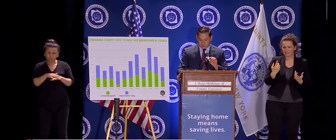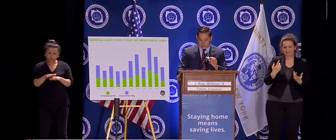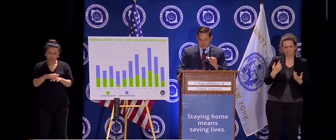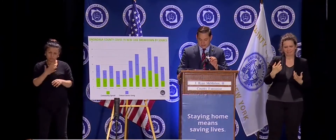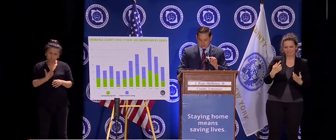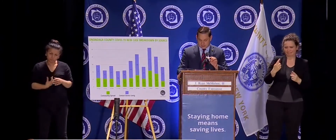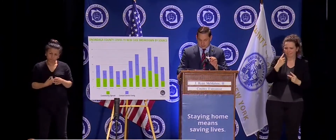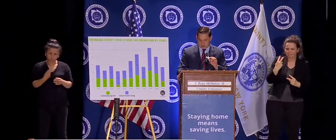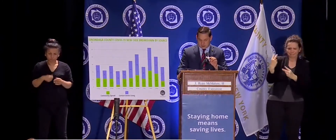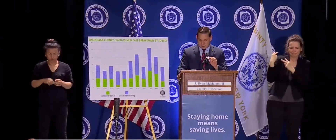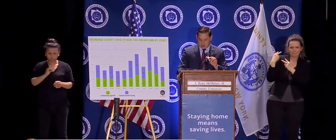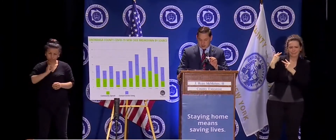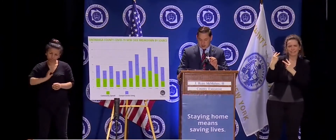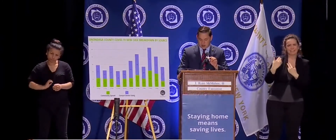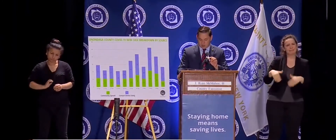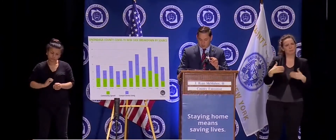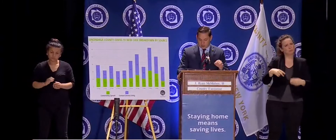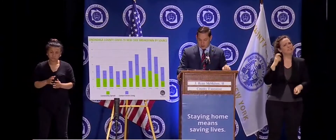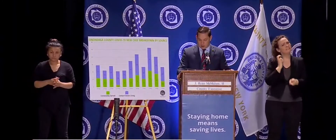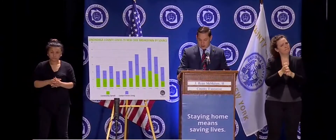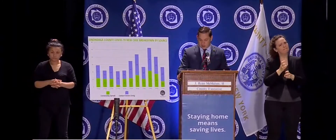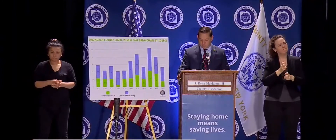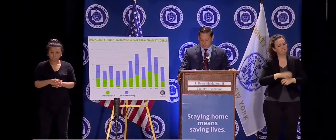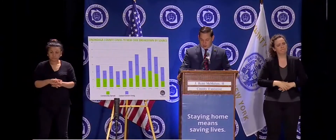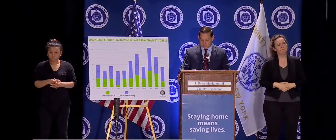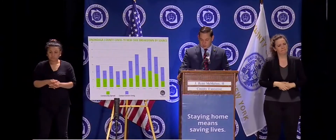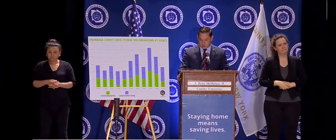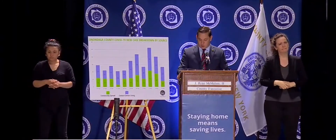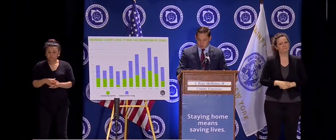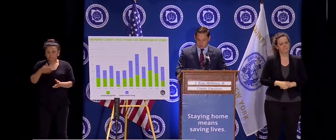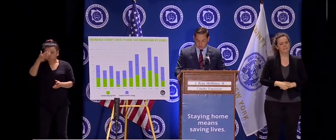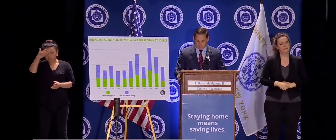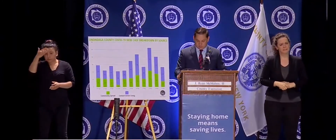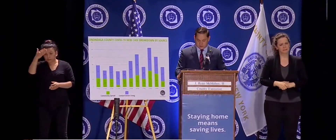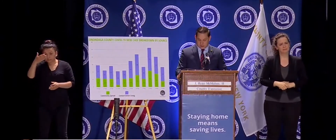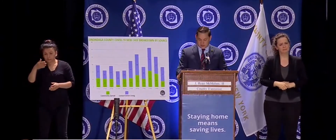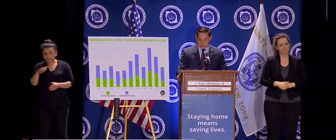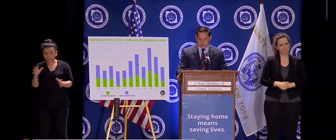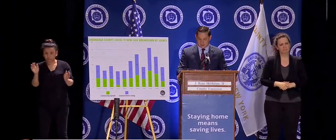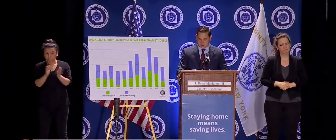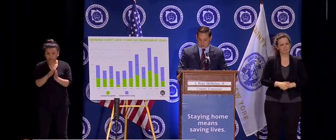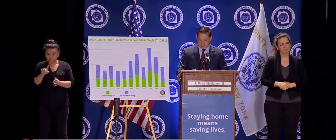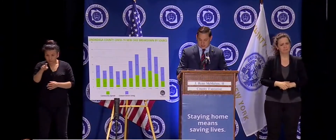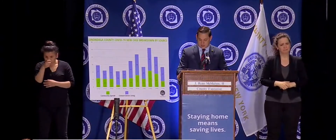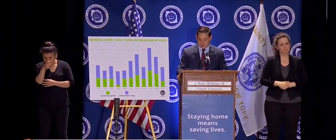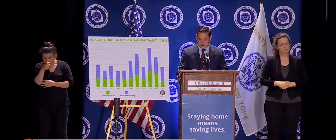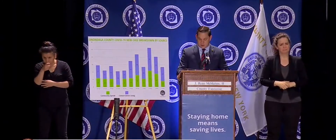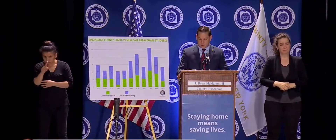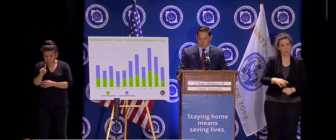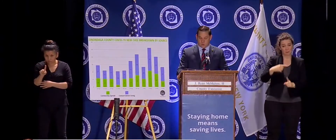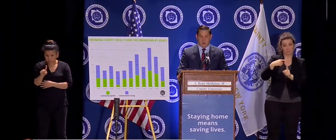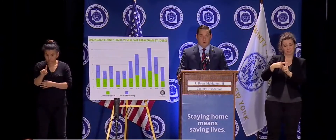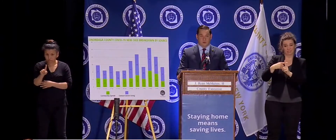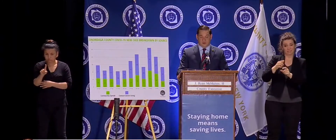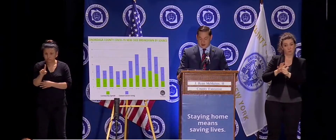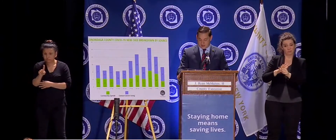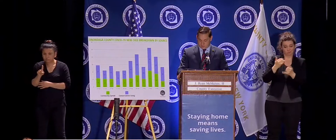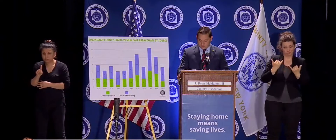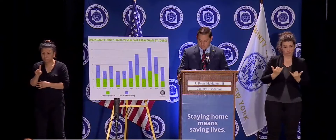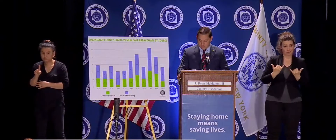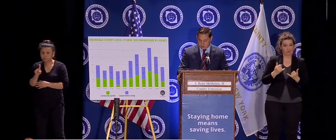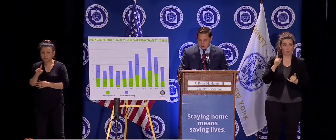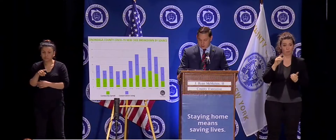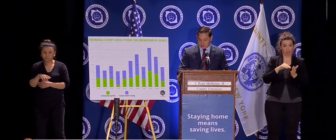Related to cases, we now have 1,115 cases. That is